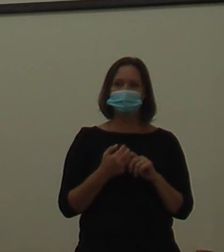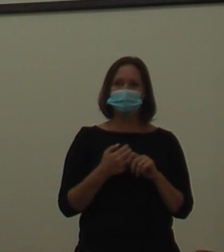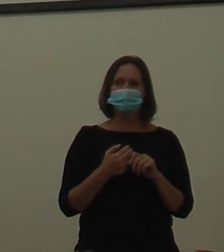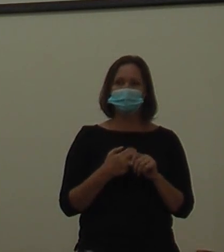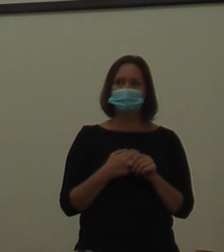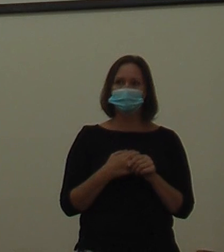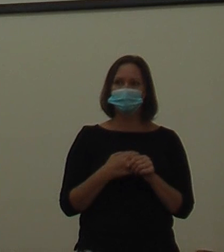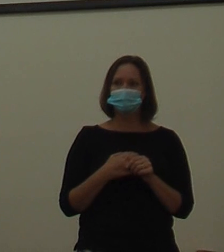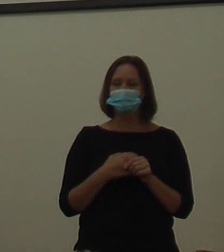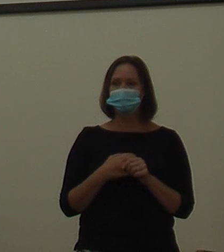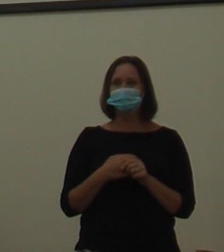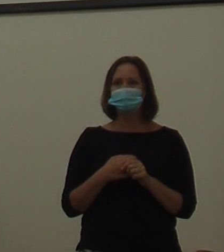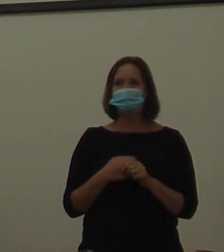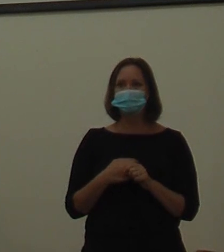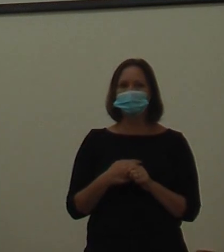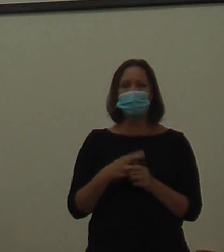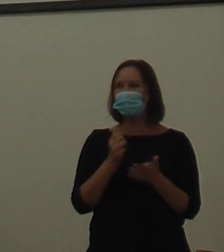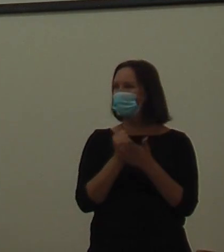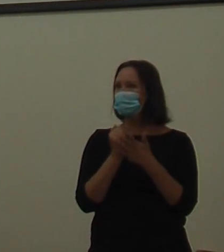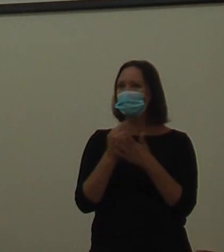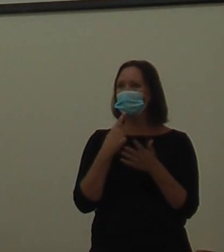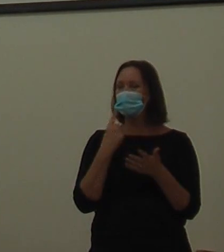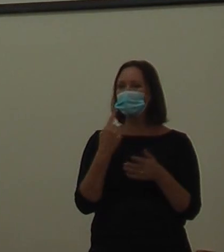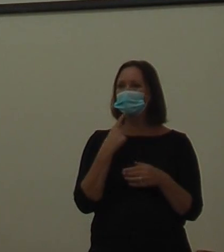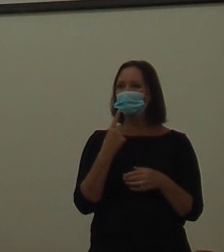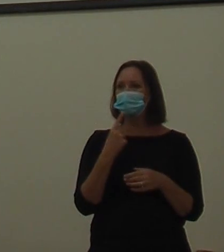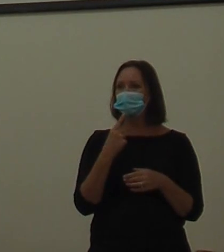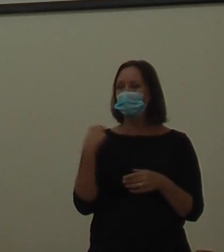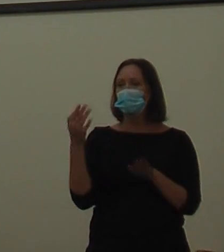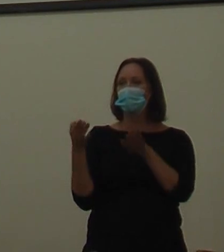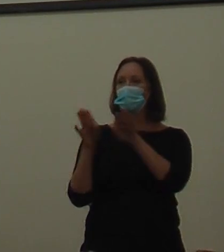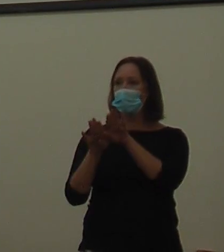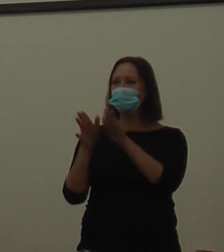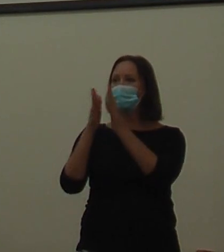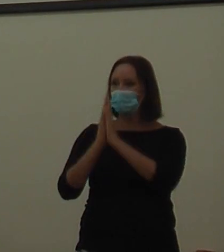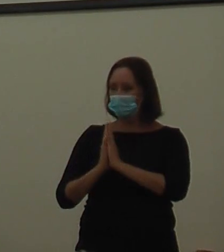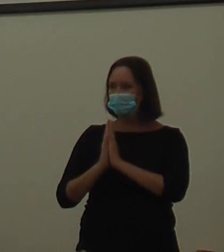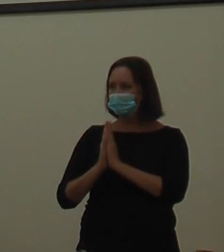as we take. Did y'all help me? Help me.